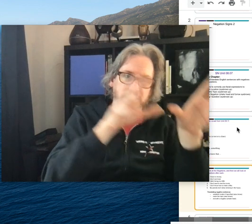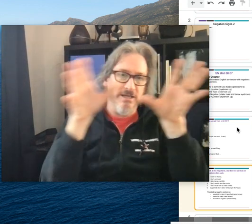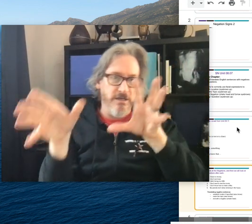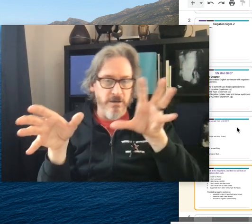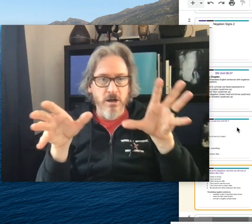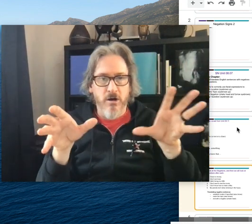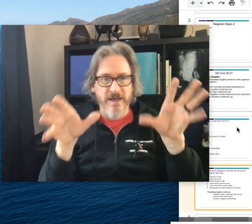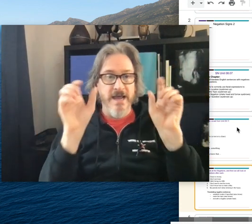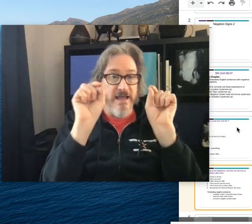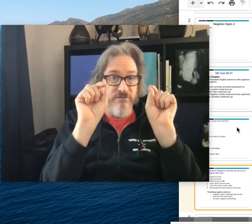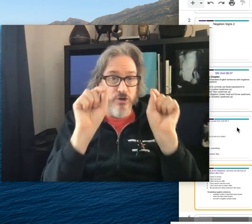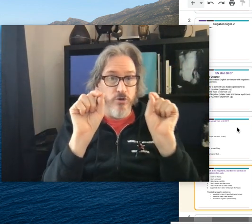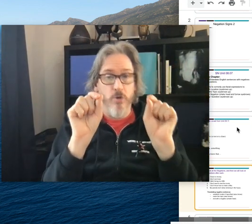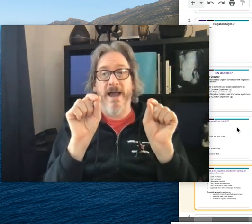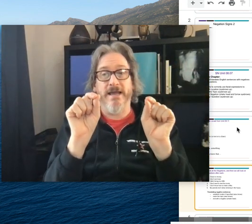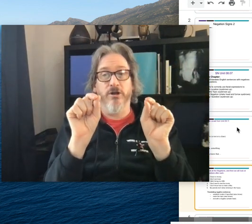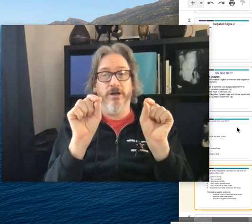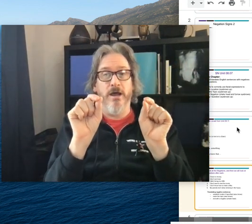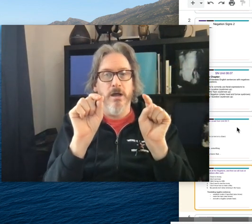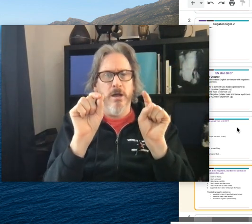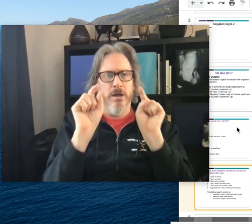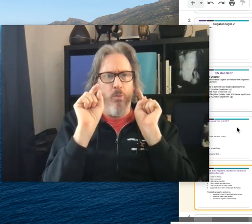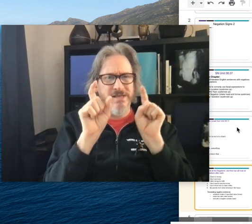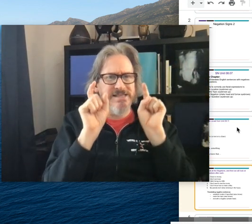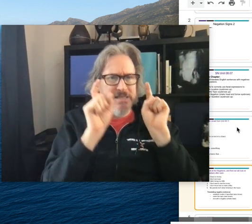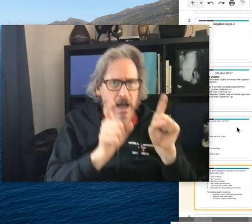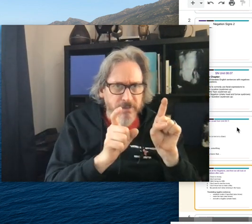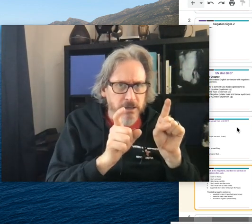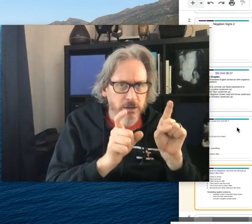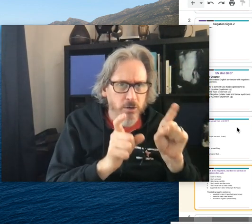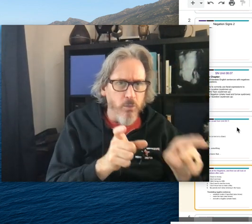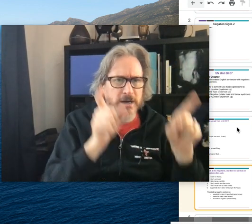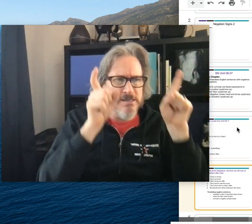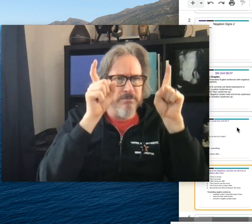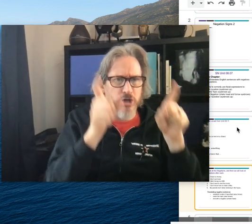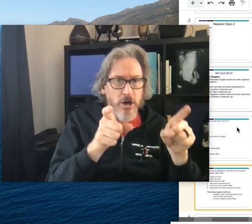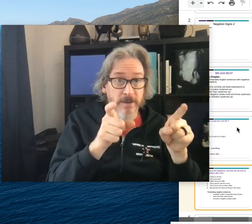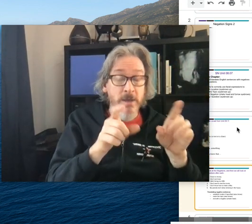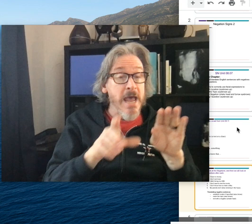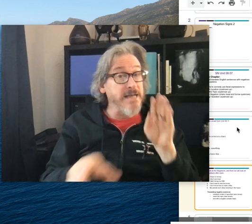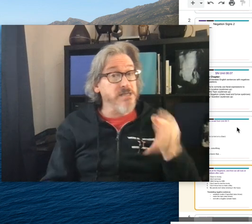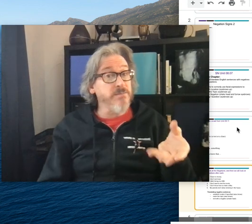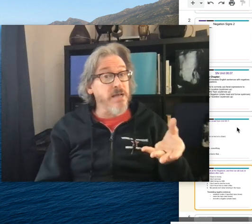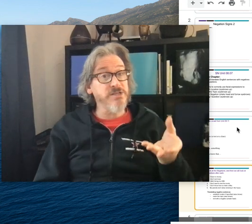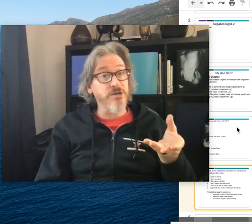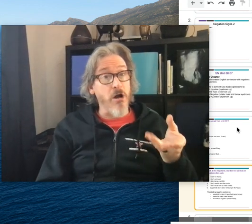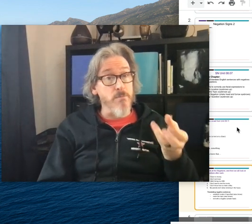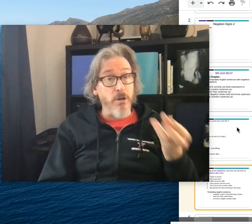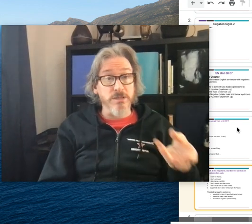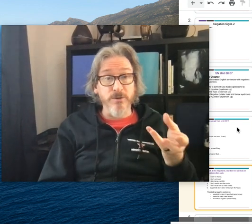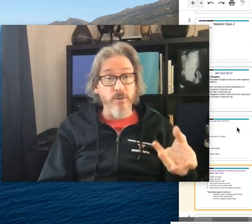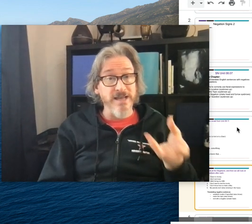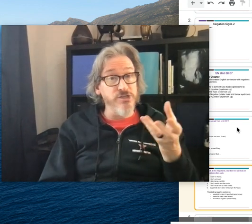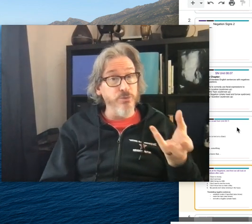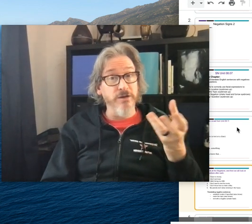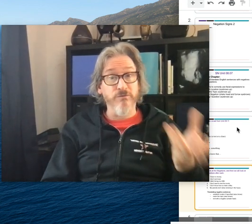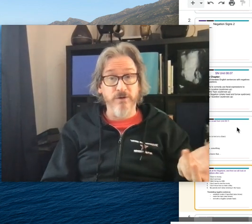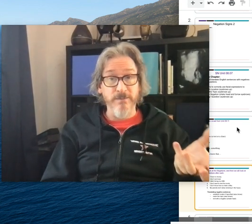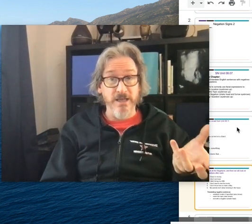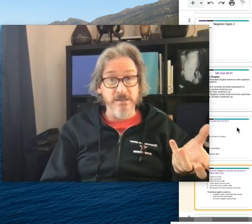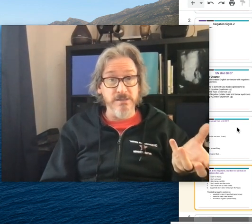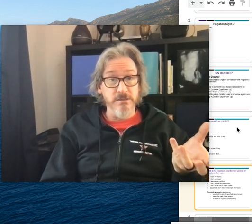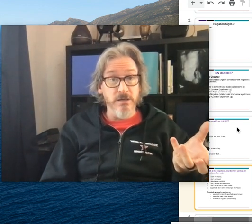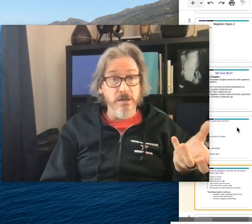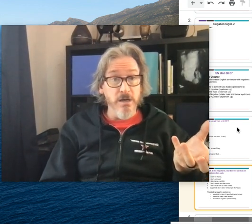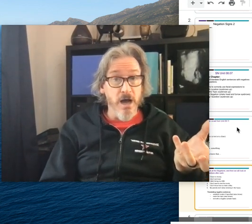and the object and all that, if you go back and look at what's the topic, what is it I'm talking about? And sometimes there are multiple ways you can